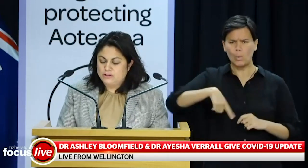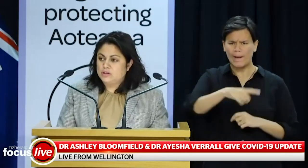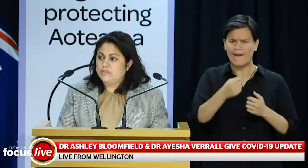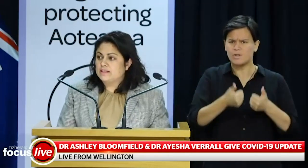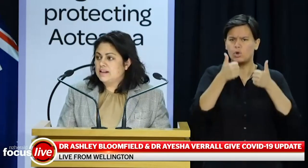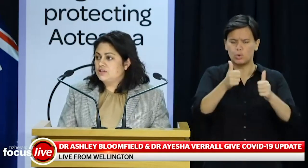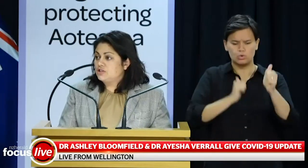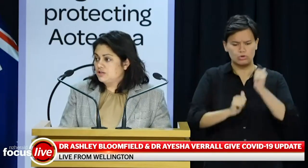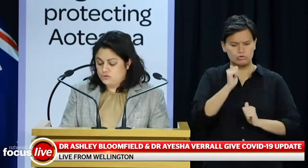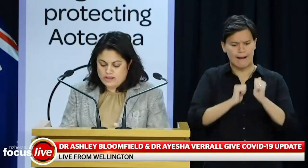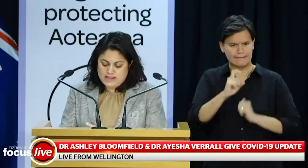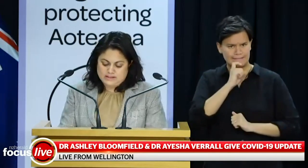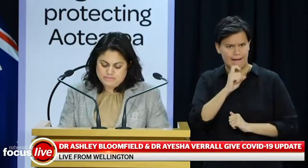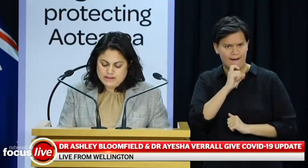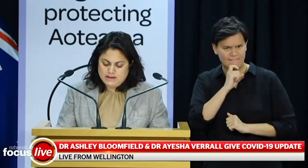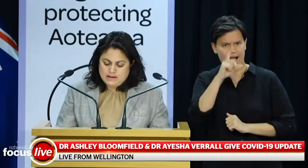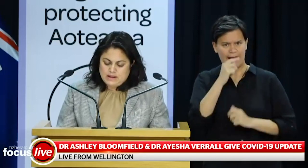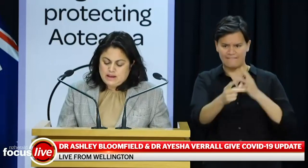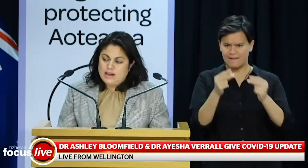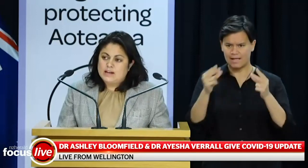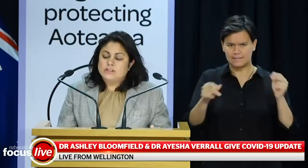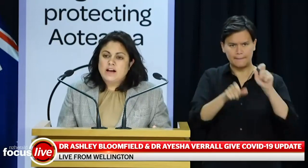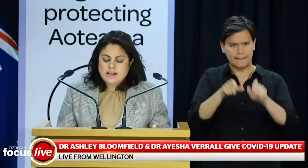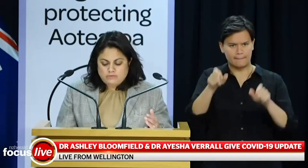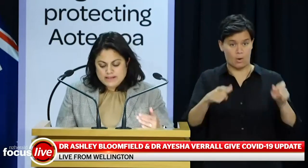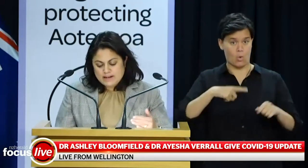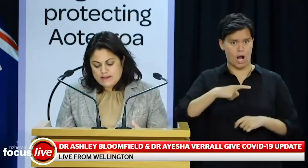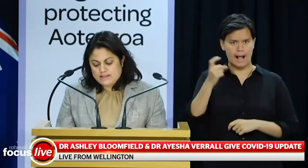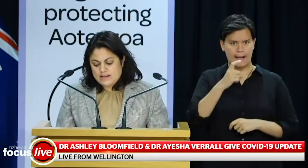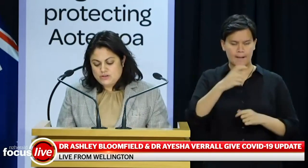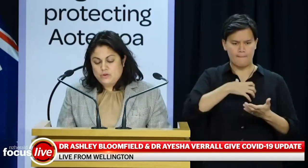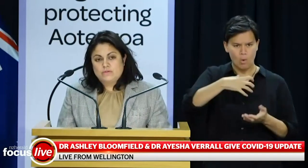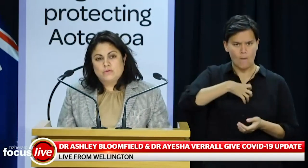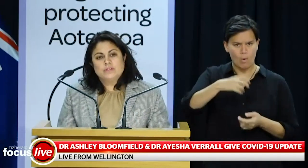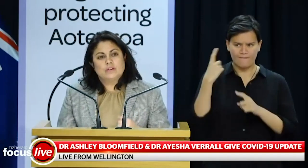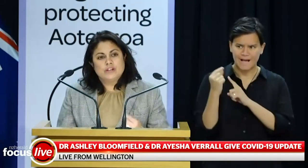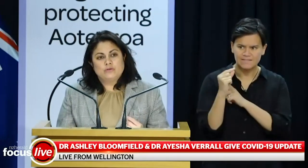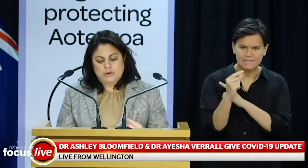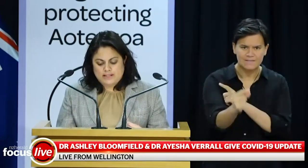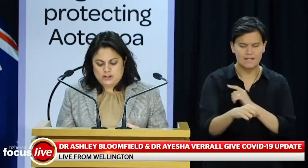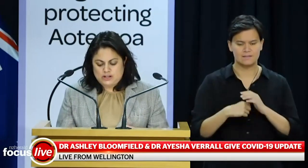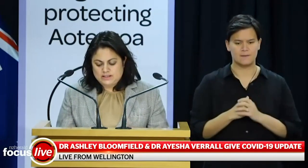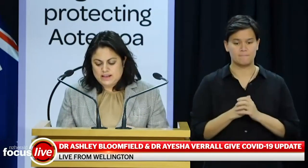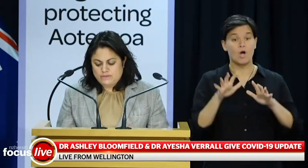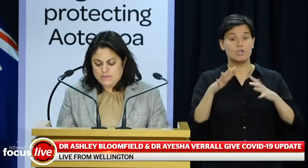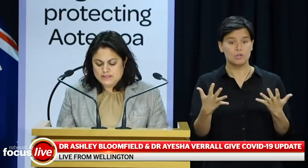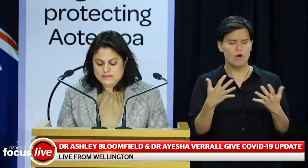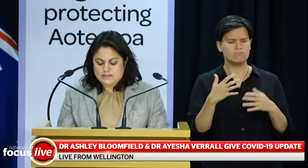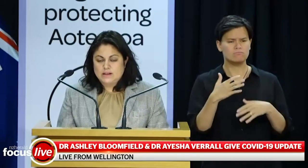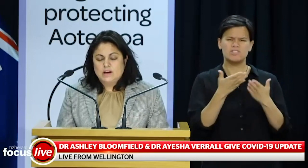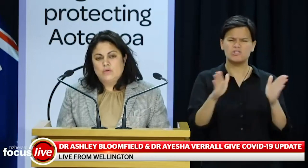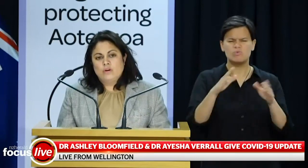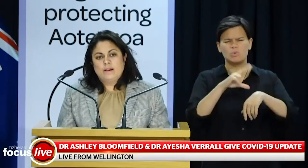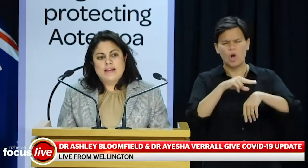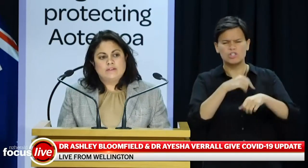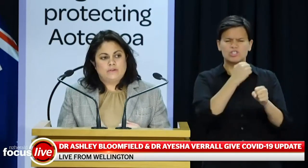tackle the long-term vaccination schedule ahead. Outside our regular vaccination workforce of general practitioners and